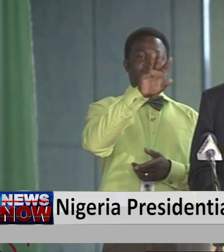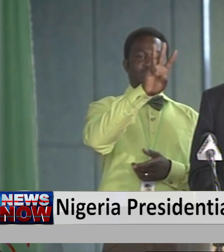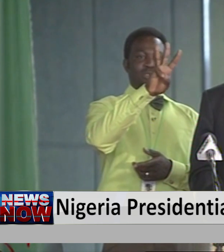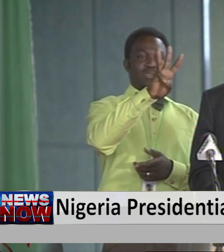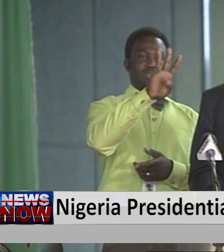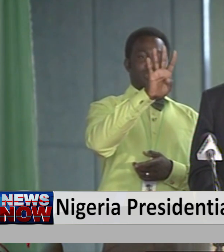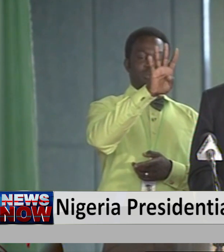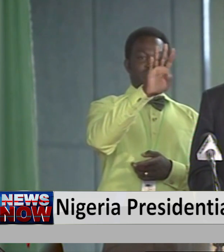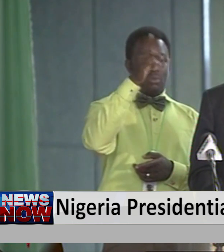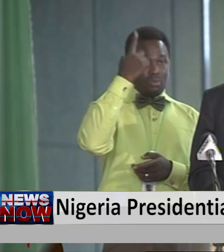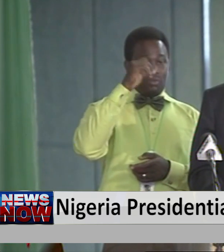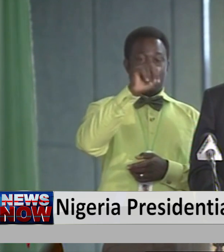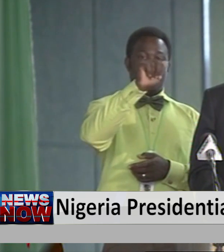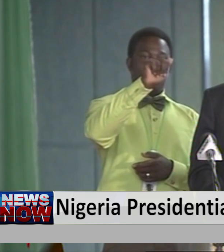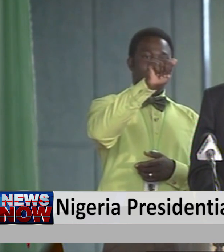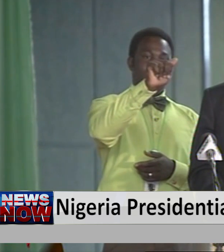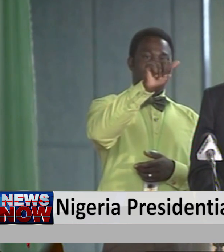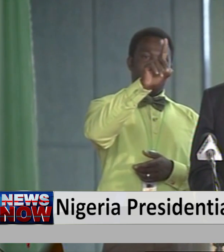1364 for ADC.